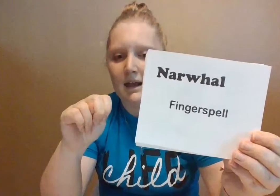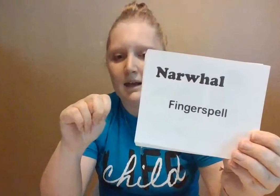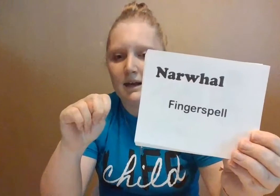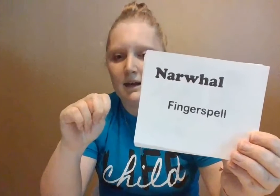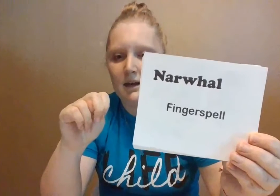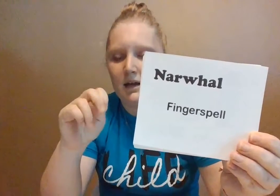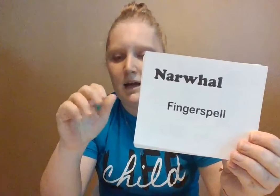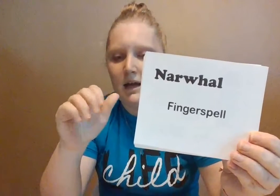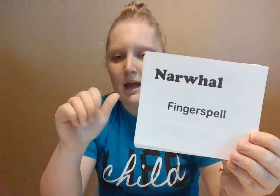N